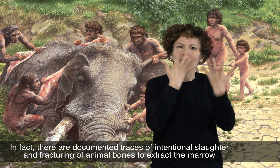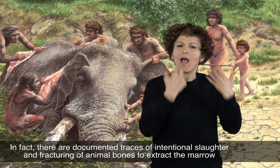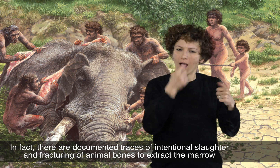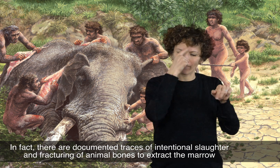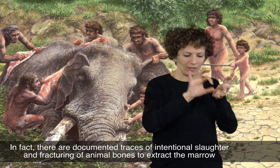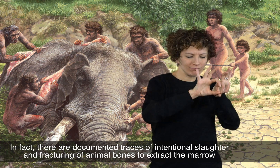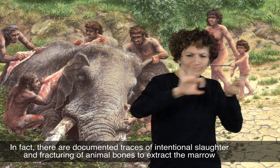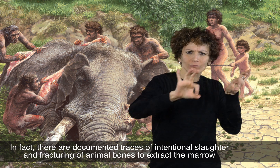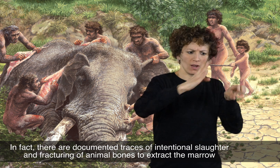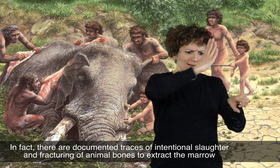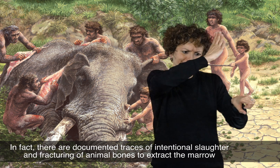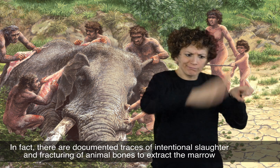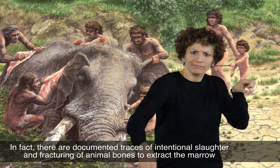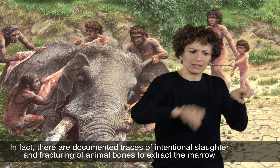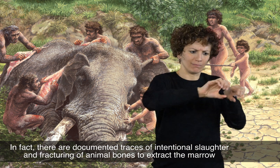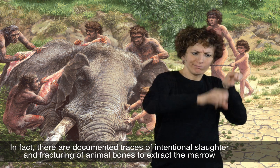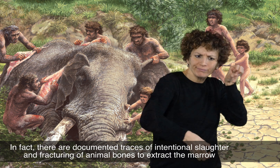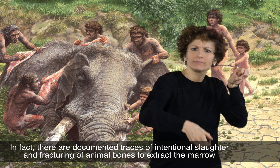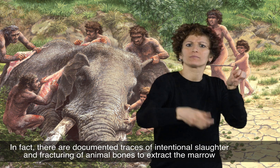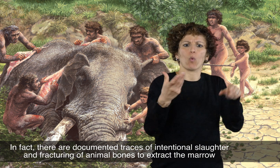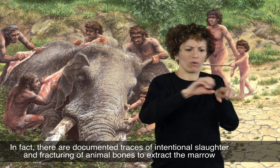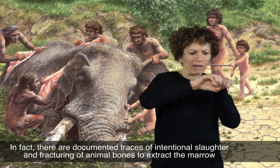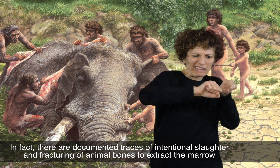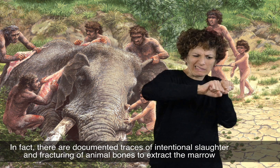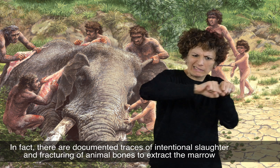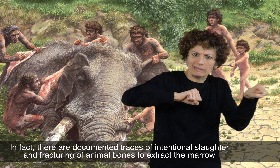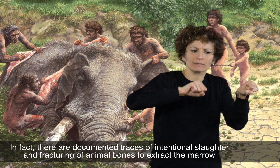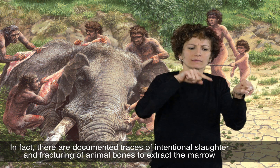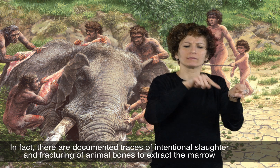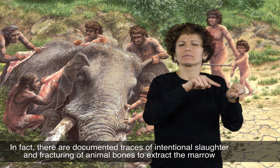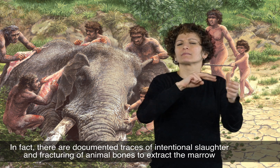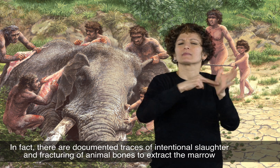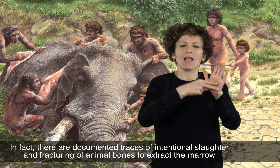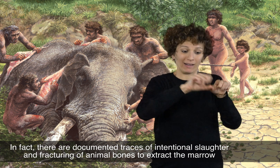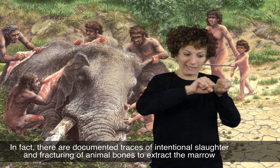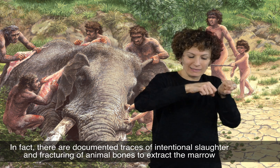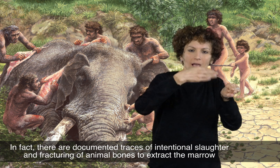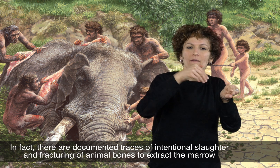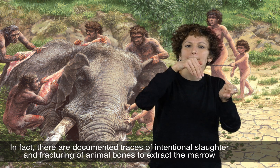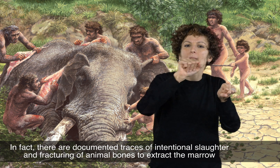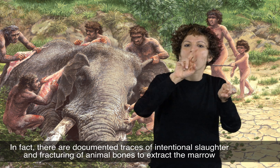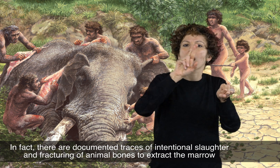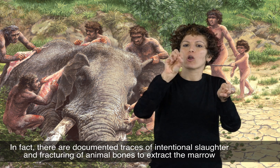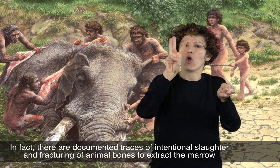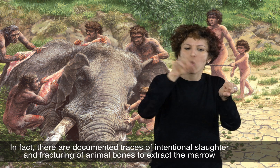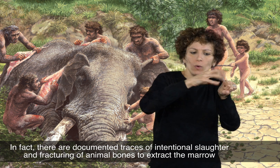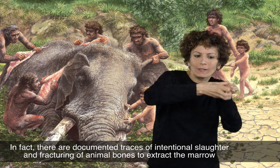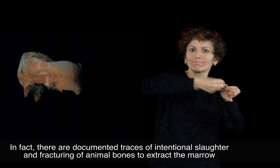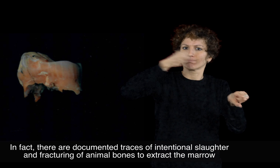There are documented traces of intentional slaughter and fracturing of animal bones to extract the marrow and